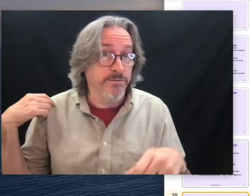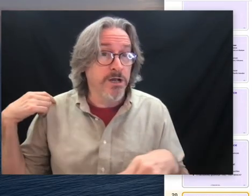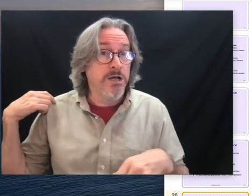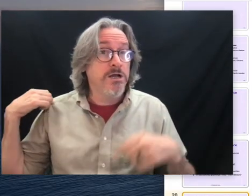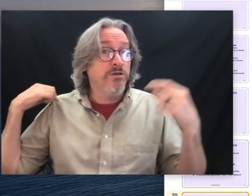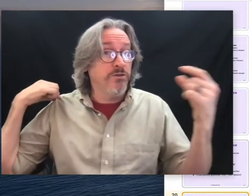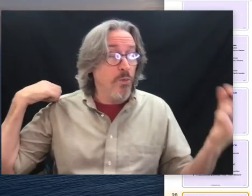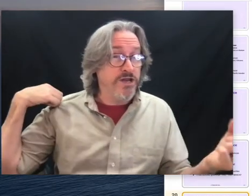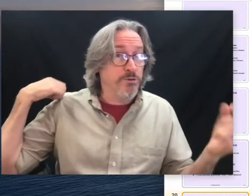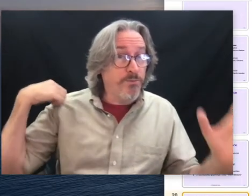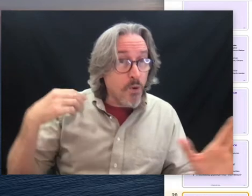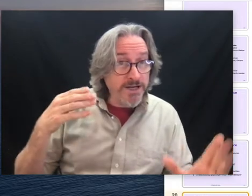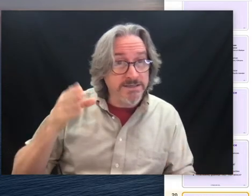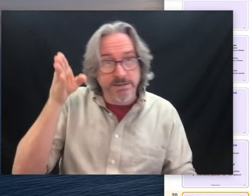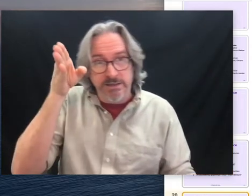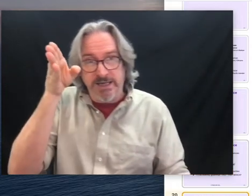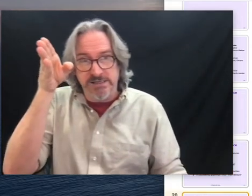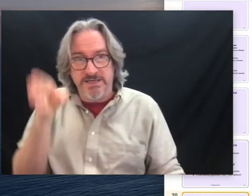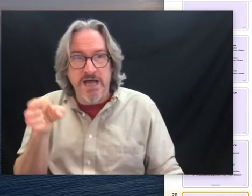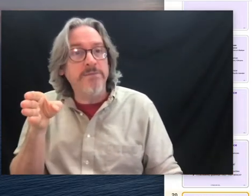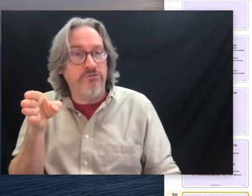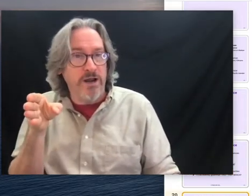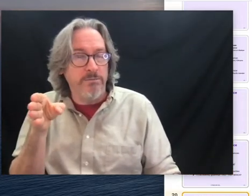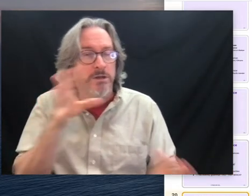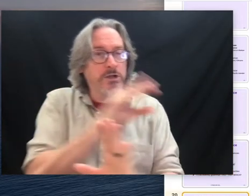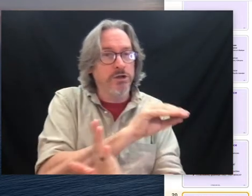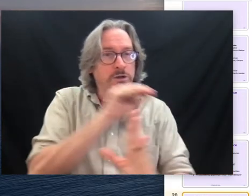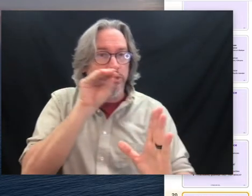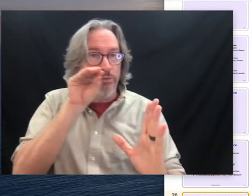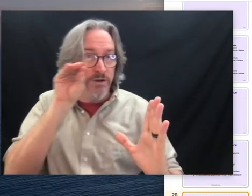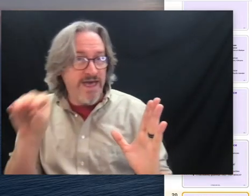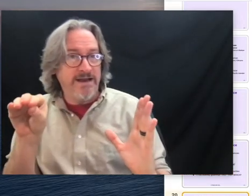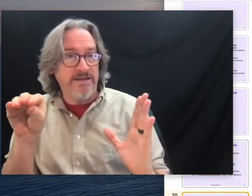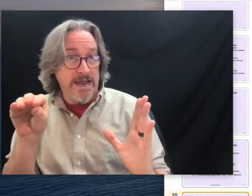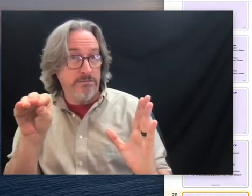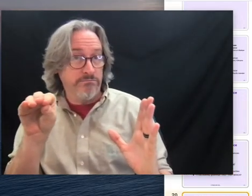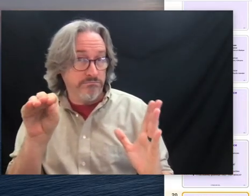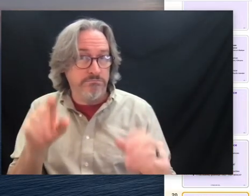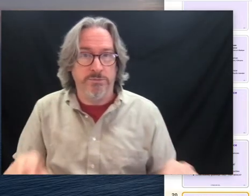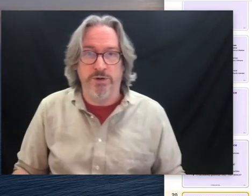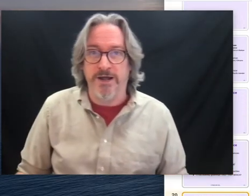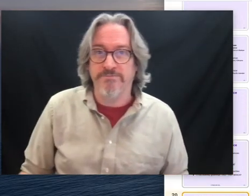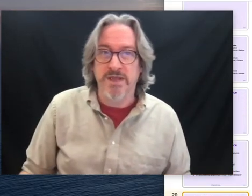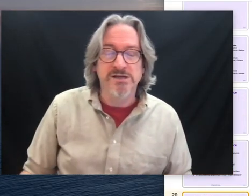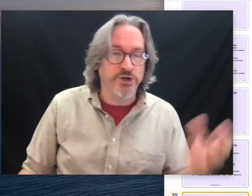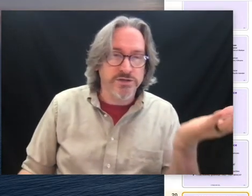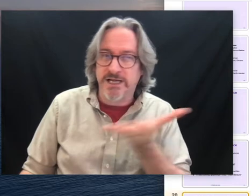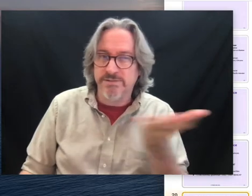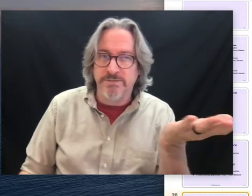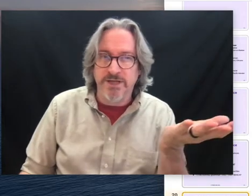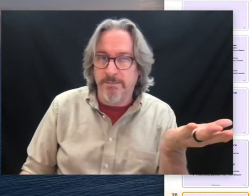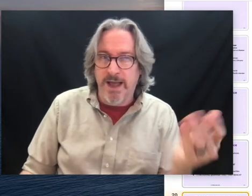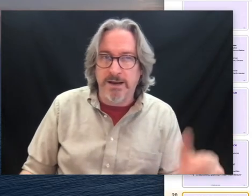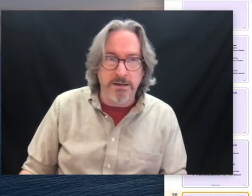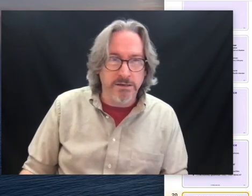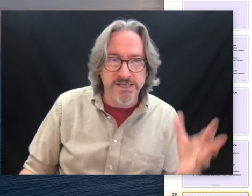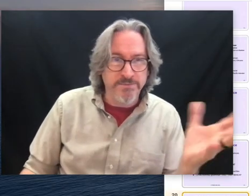30. When your point is the time frame, you put that at the end. Okay, so you'll set up